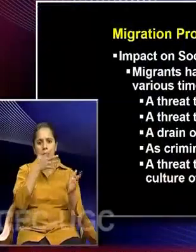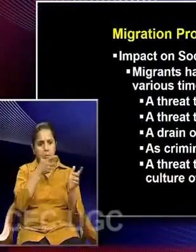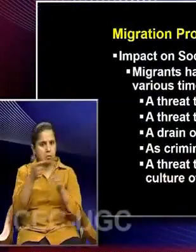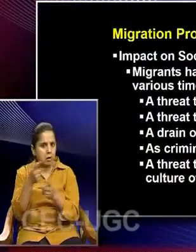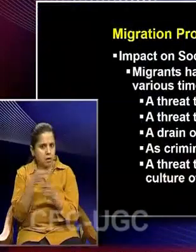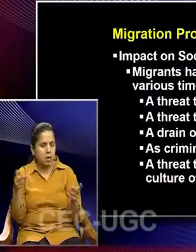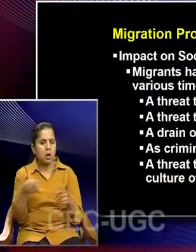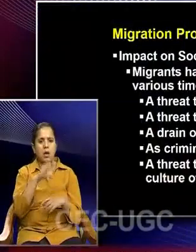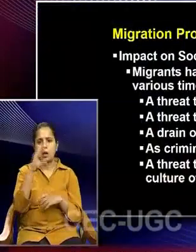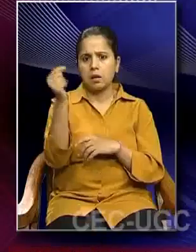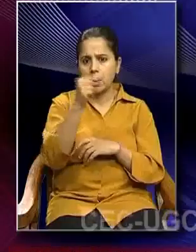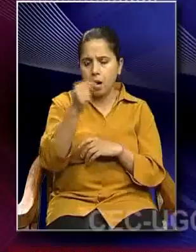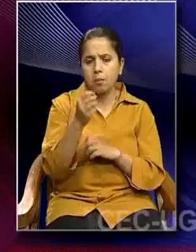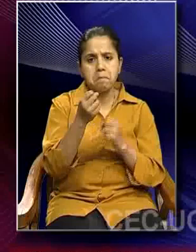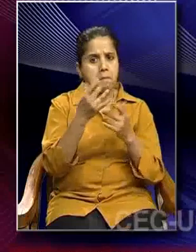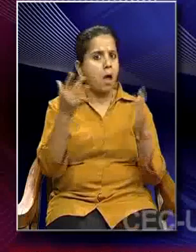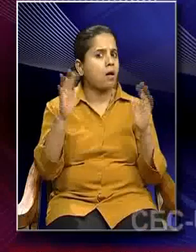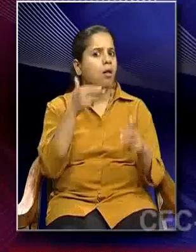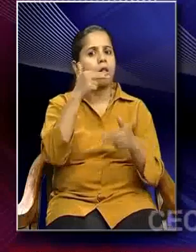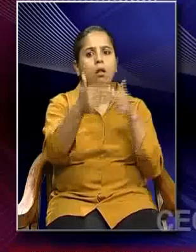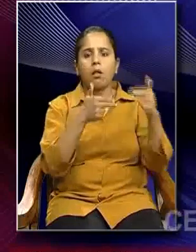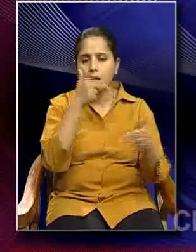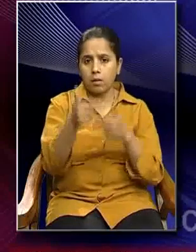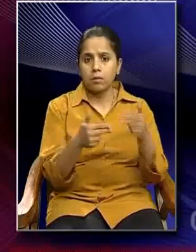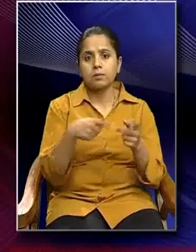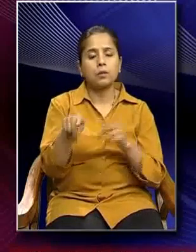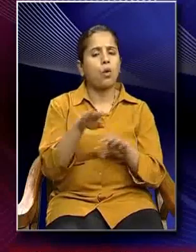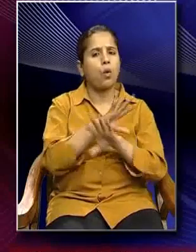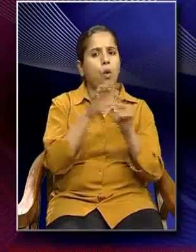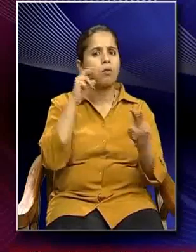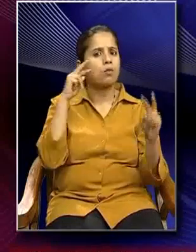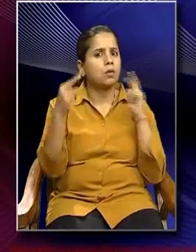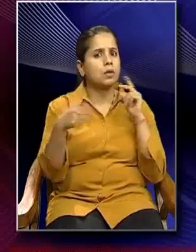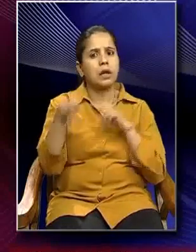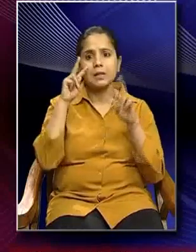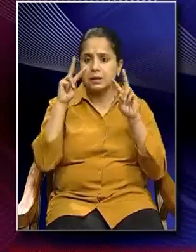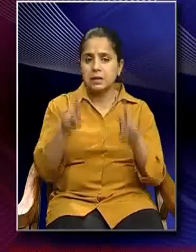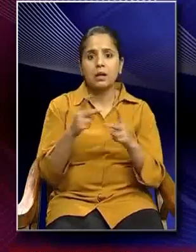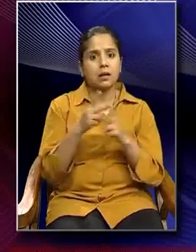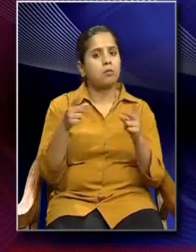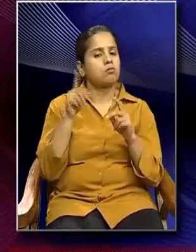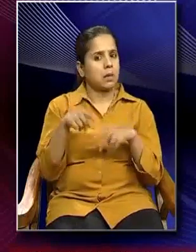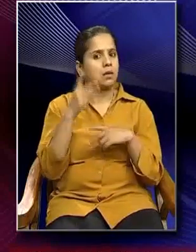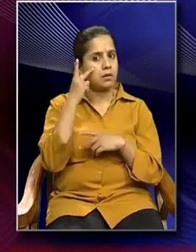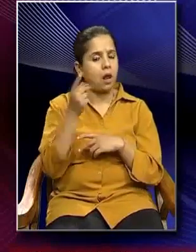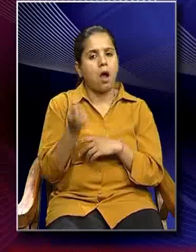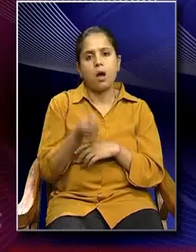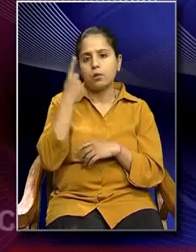issues, criminalization, etc. And so therefore these all perspective has to be looked at and